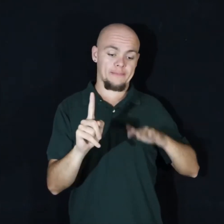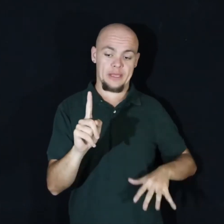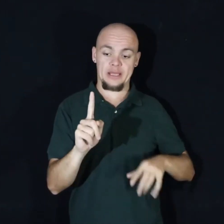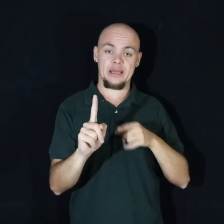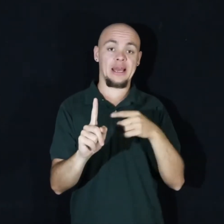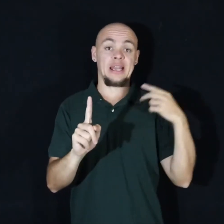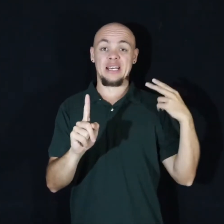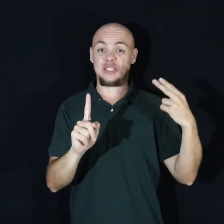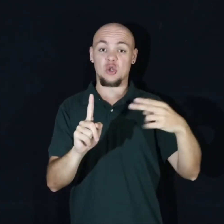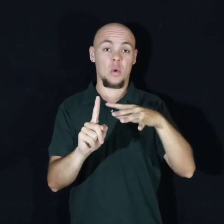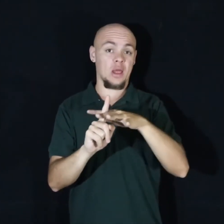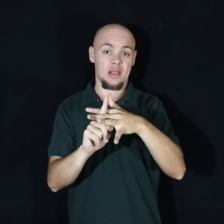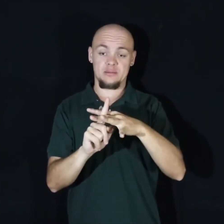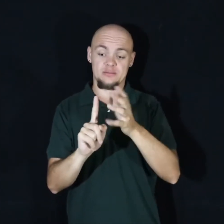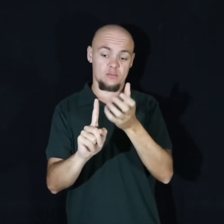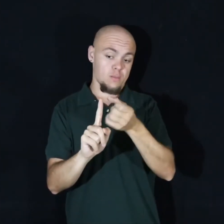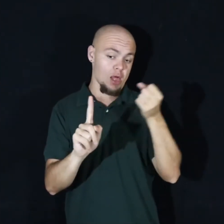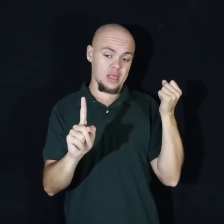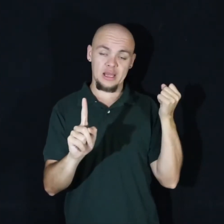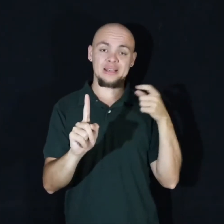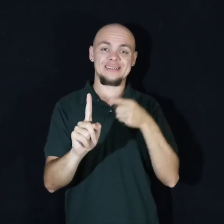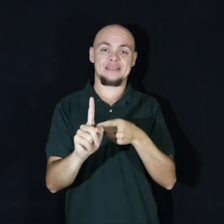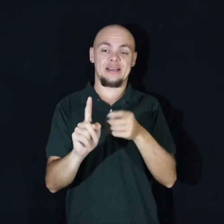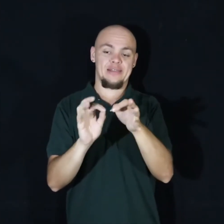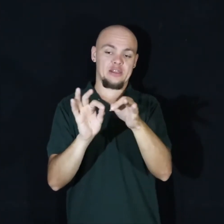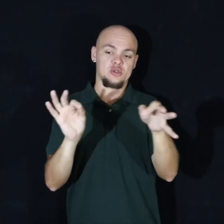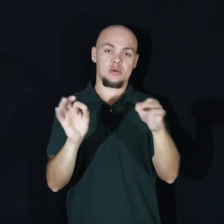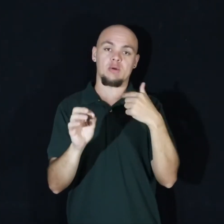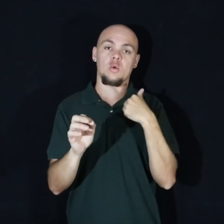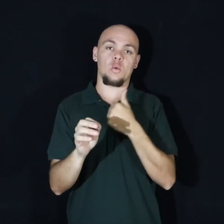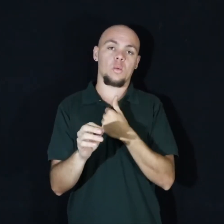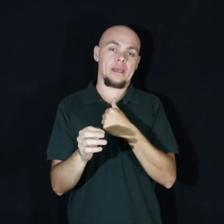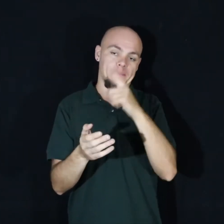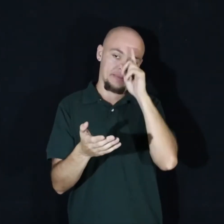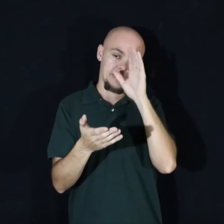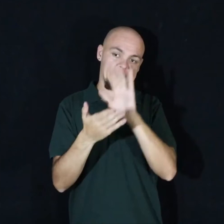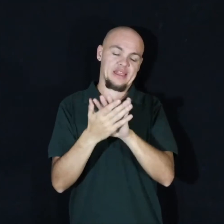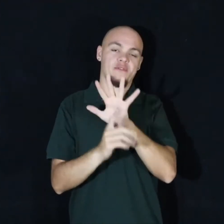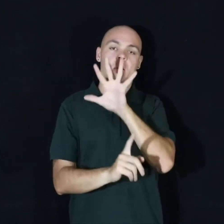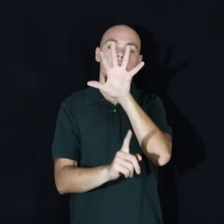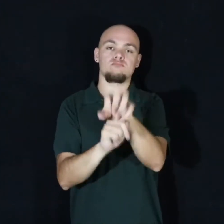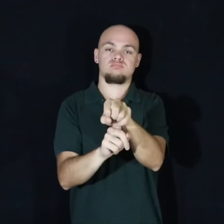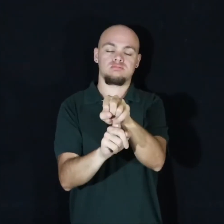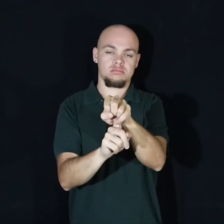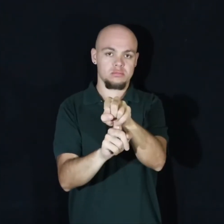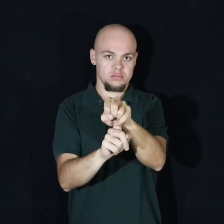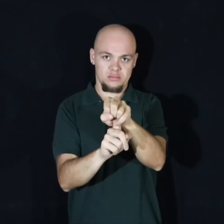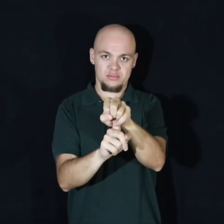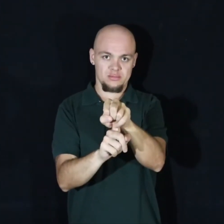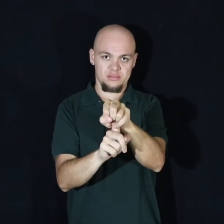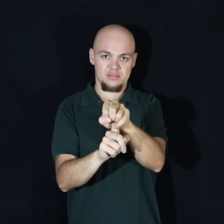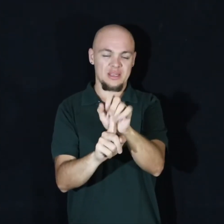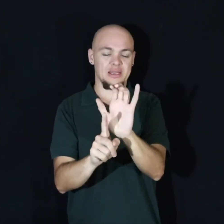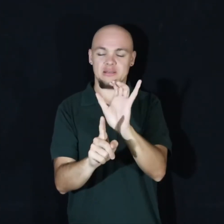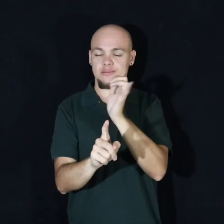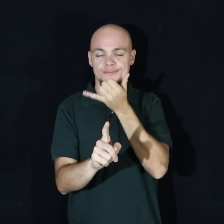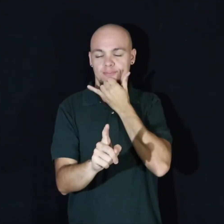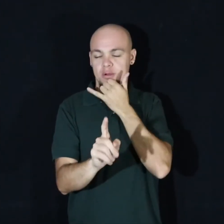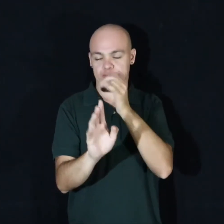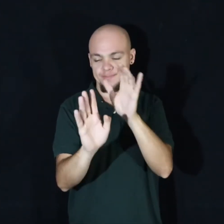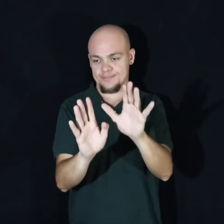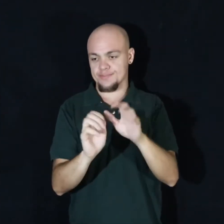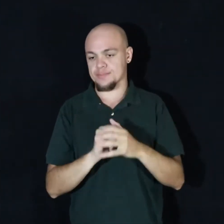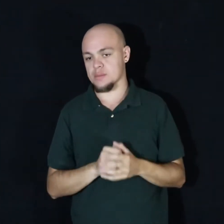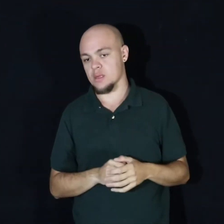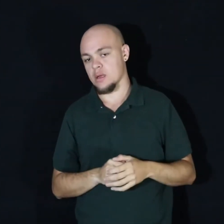cultural context and out of their historical context, and we read into those scriptures our own particular 20th